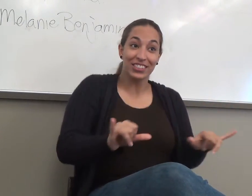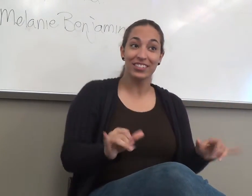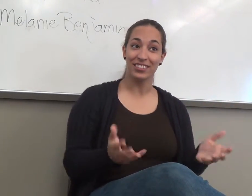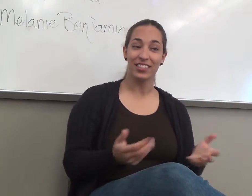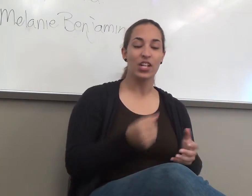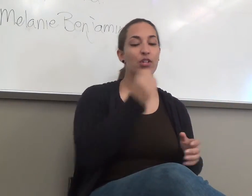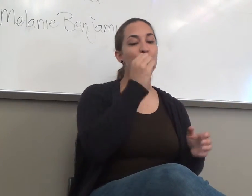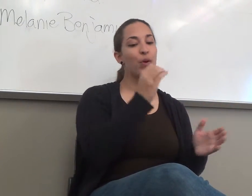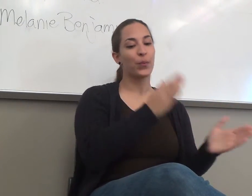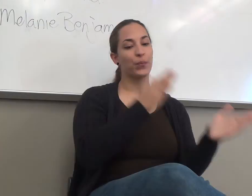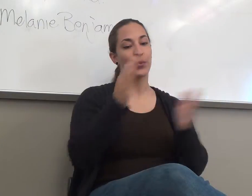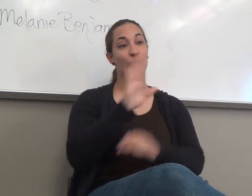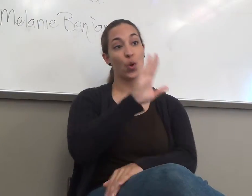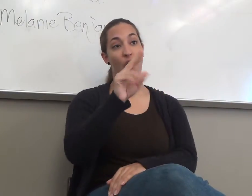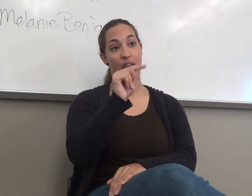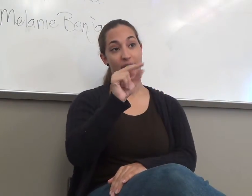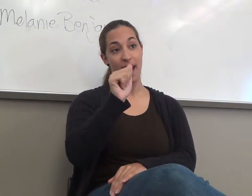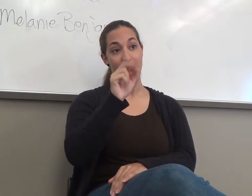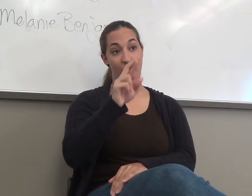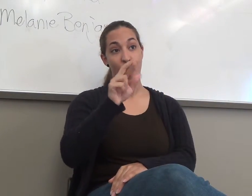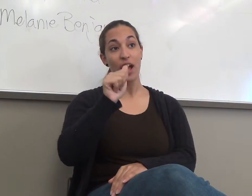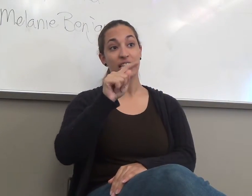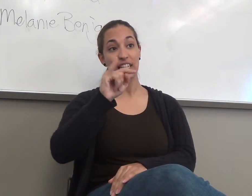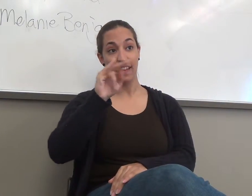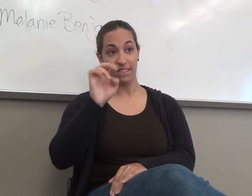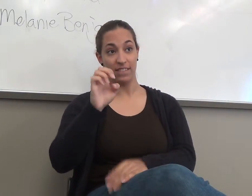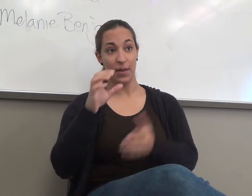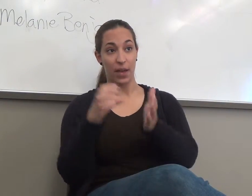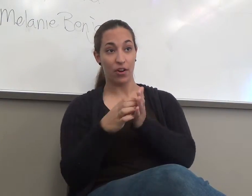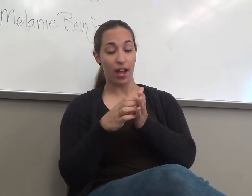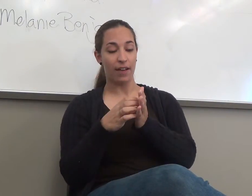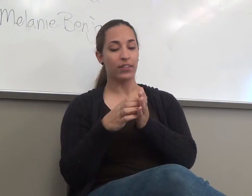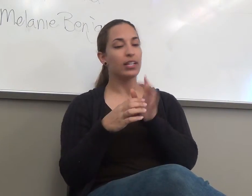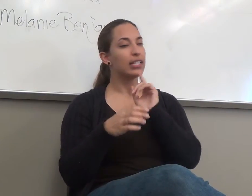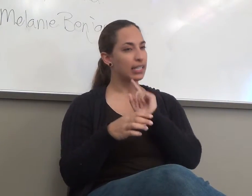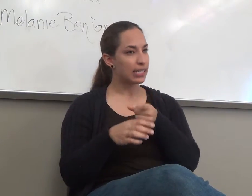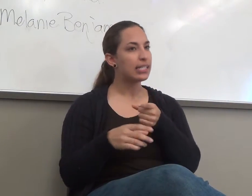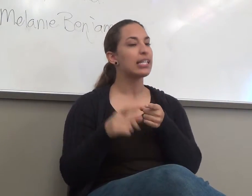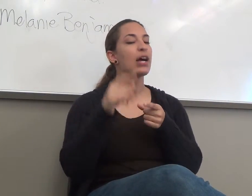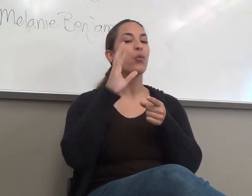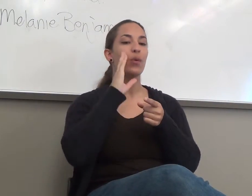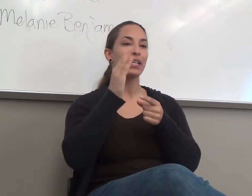paragraph is that this is in time order.